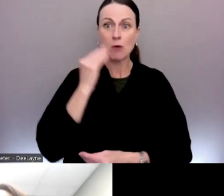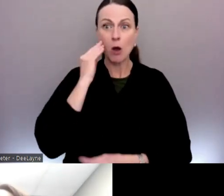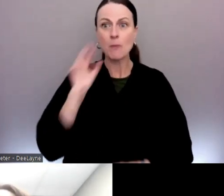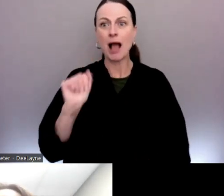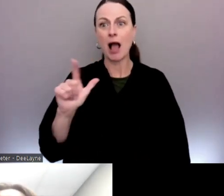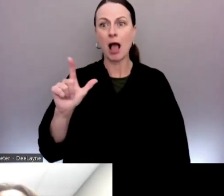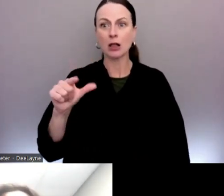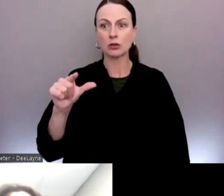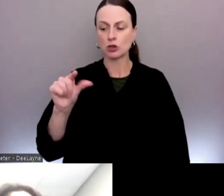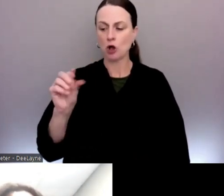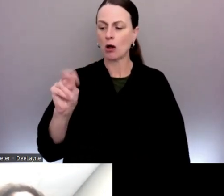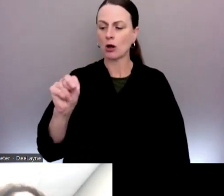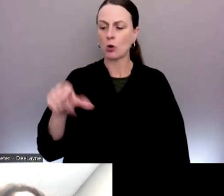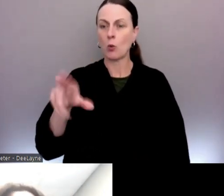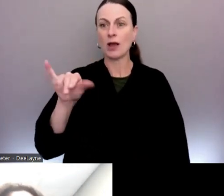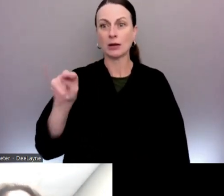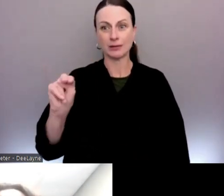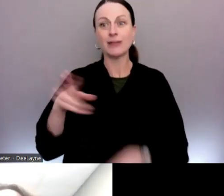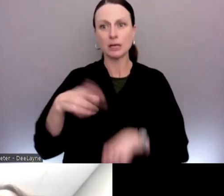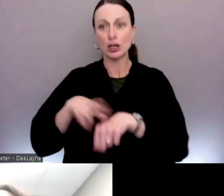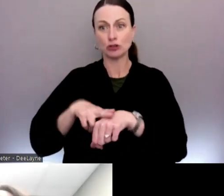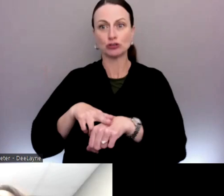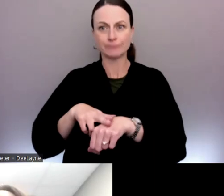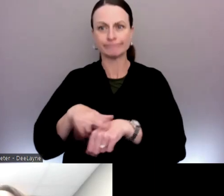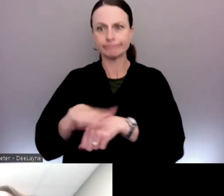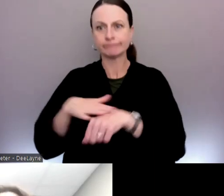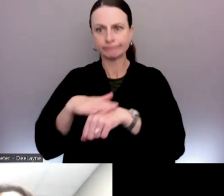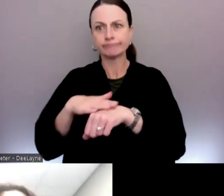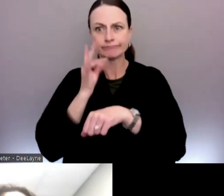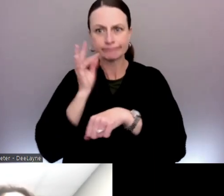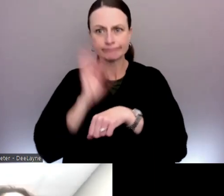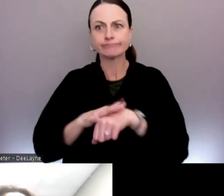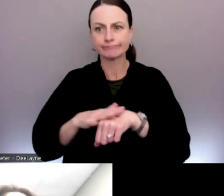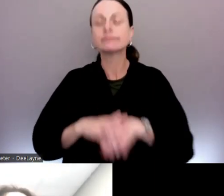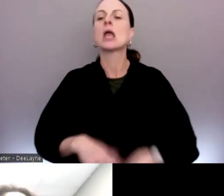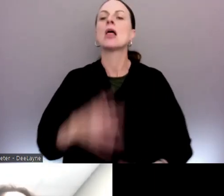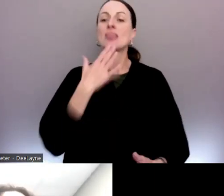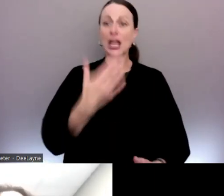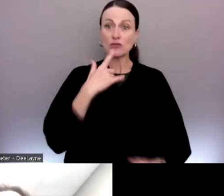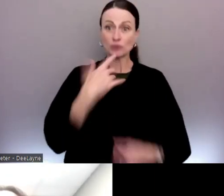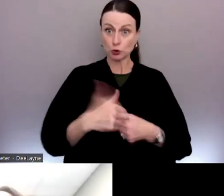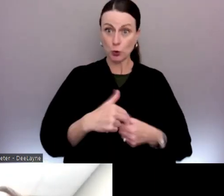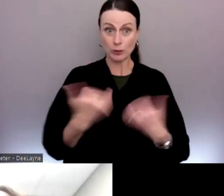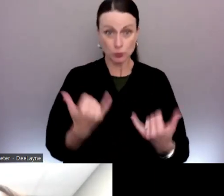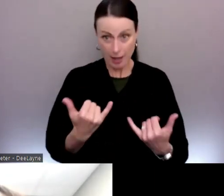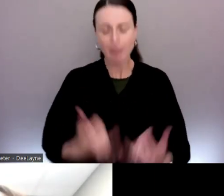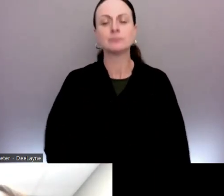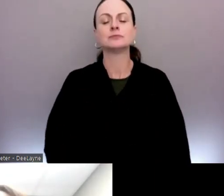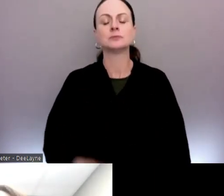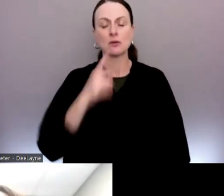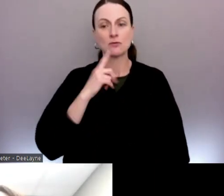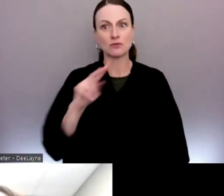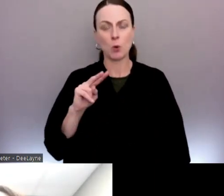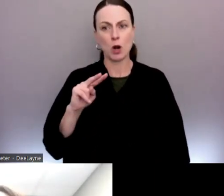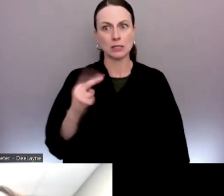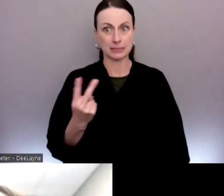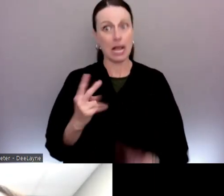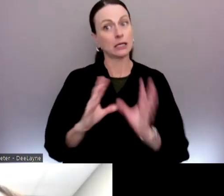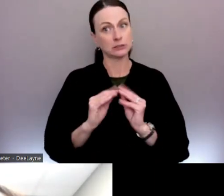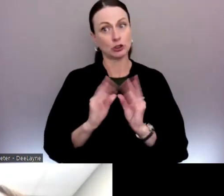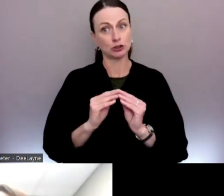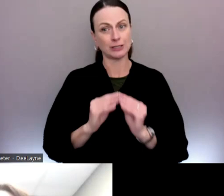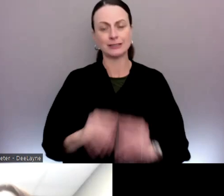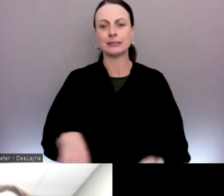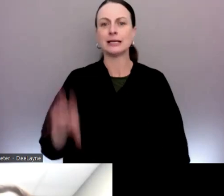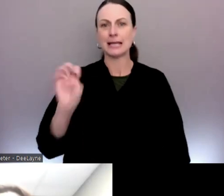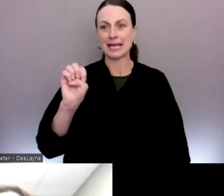Nation. I want to thank you again for joining us today for the second session of the EDI